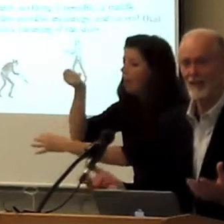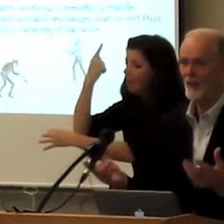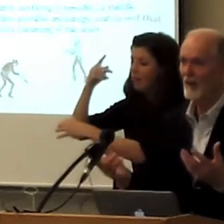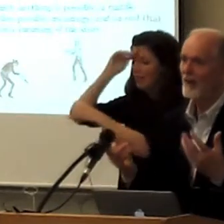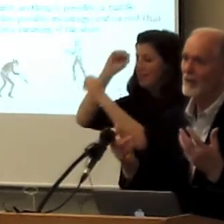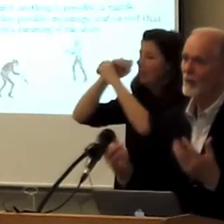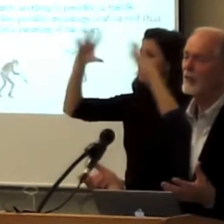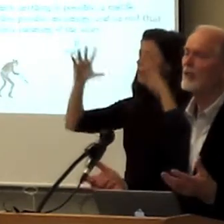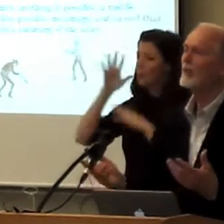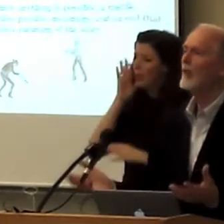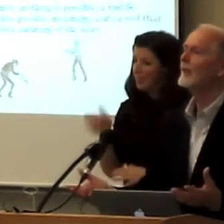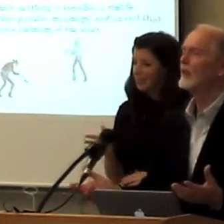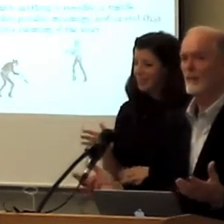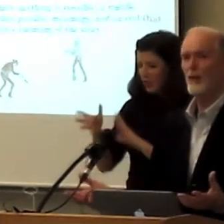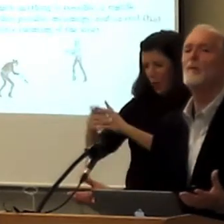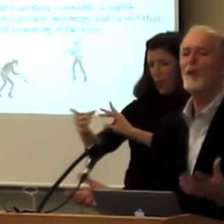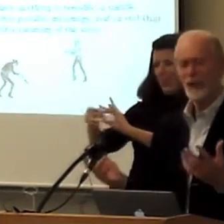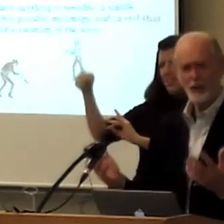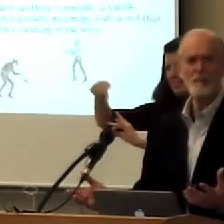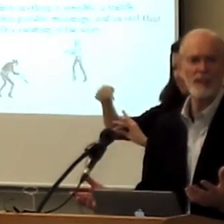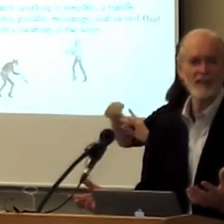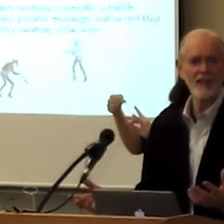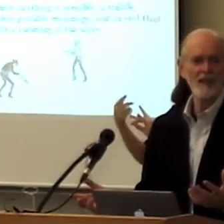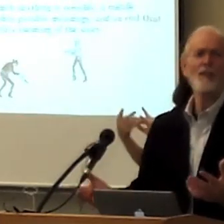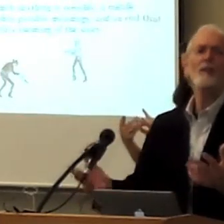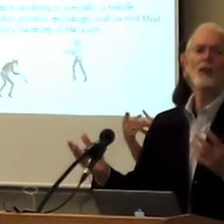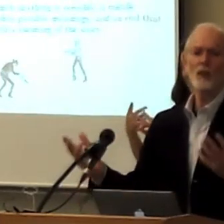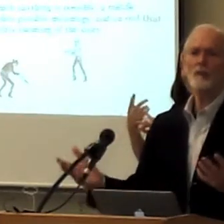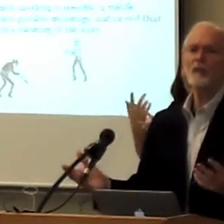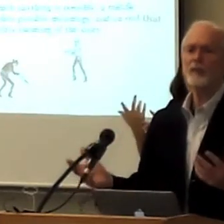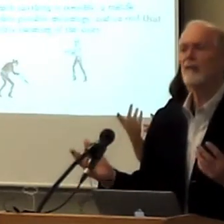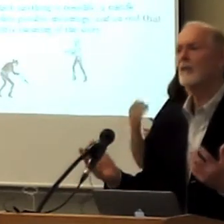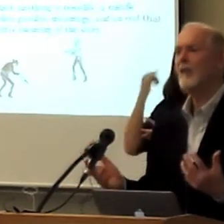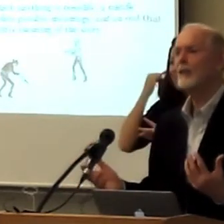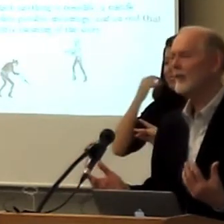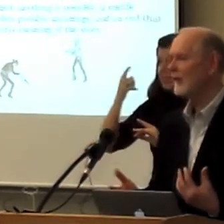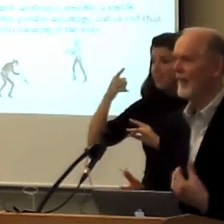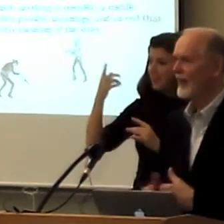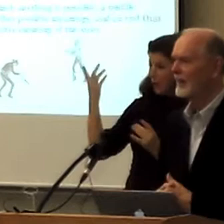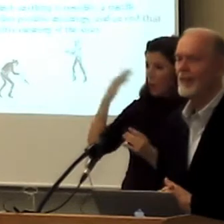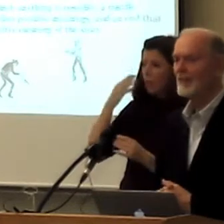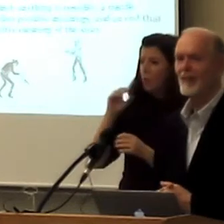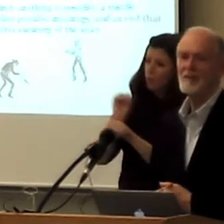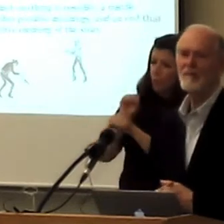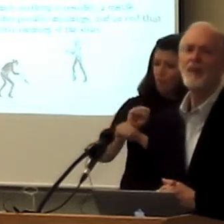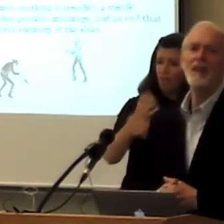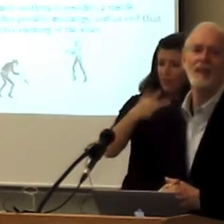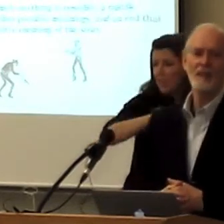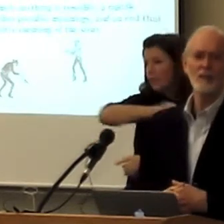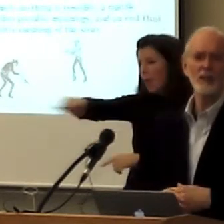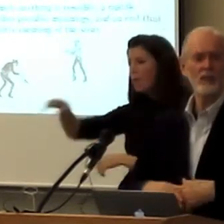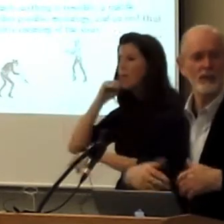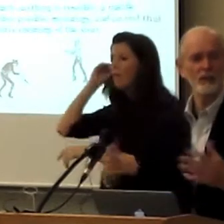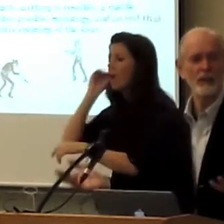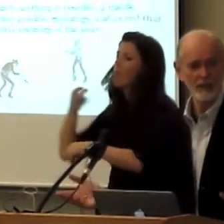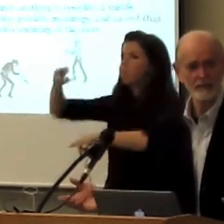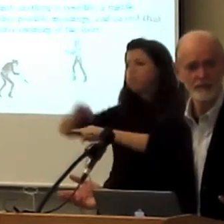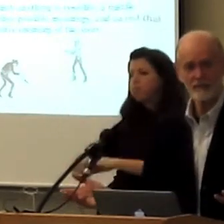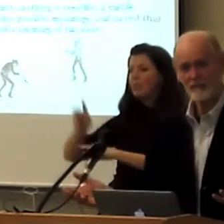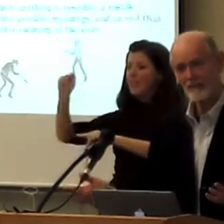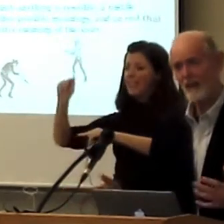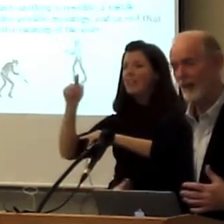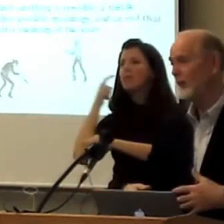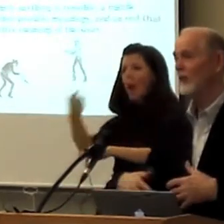that. Stories are unique for human beings. If you go home and switch on the television at any time, you will be told a